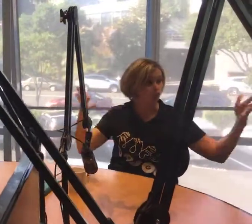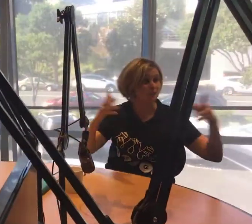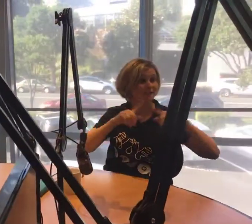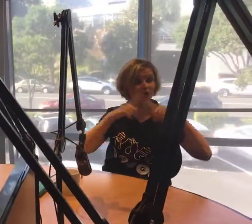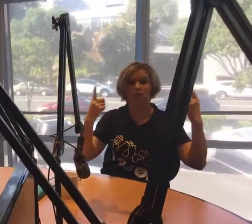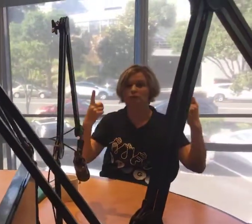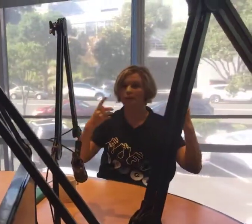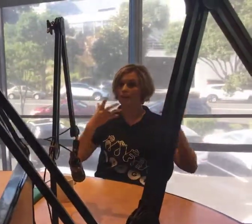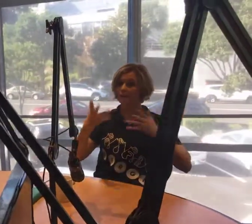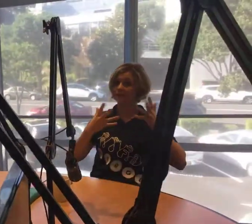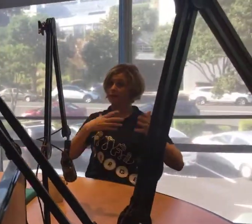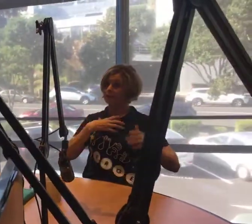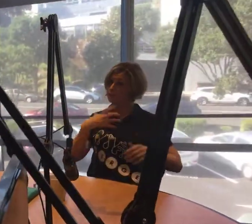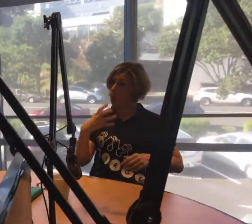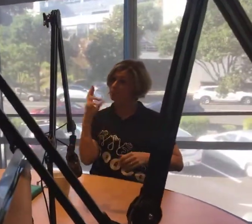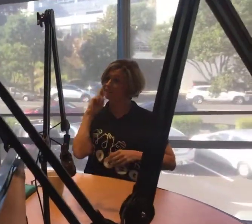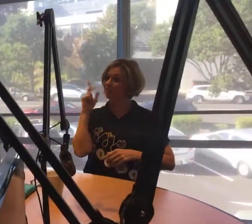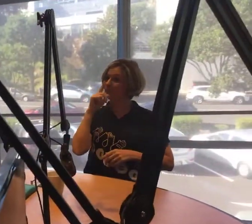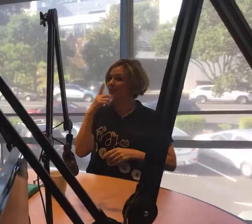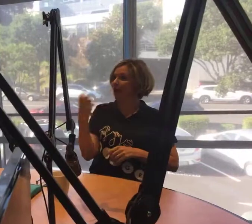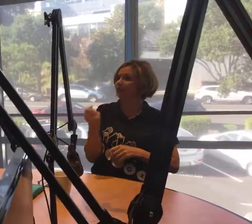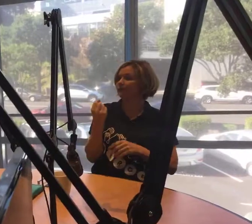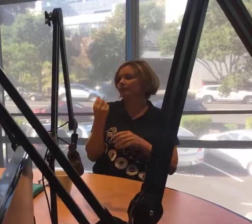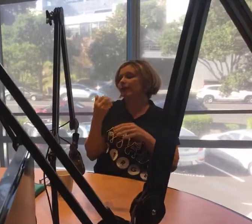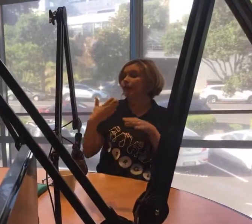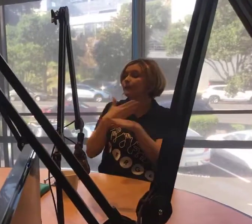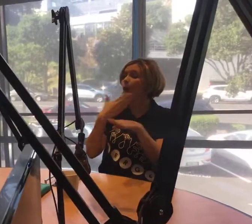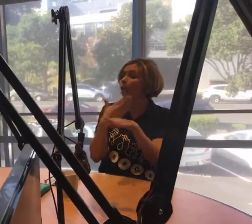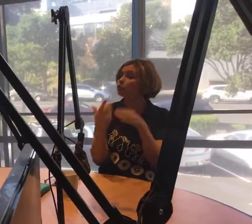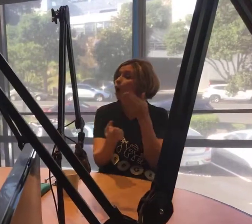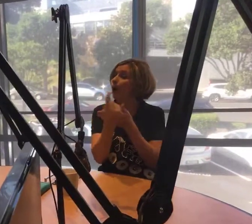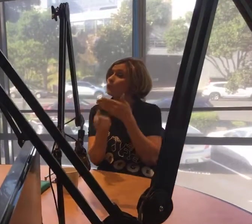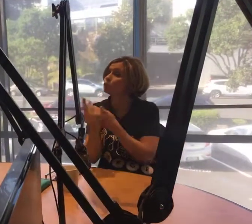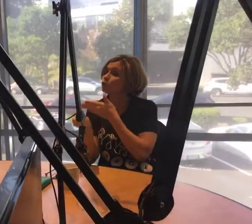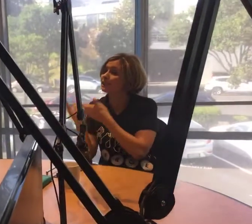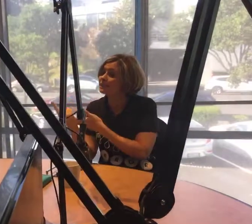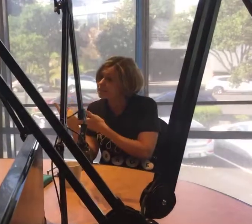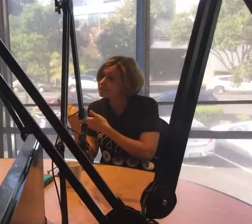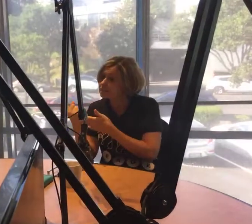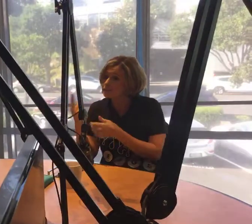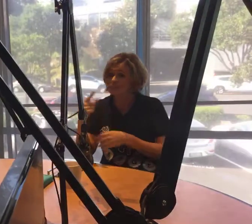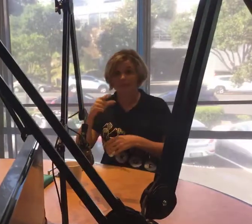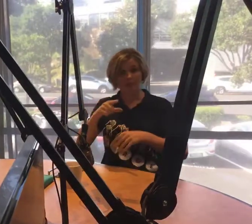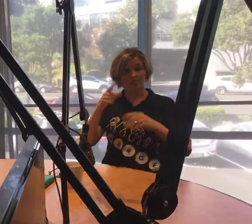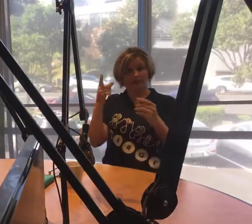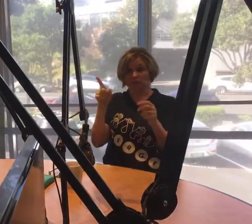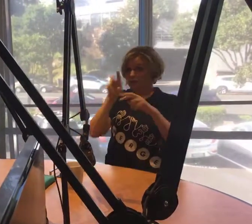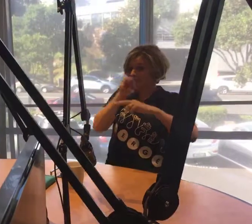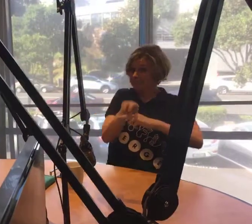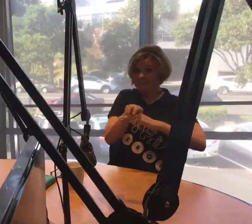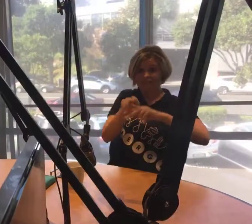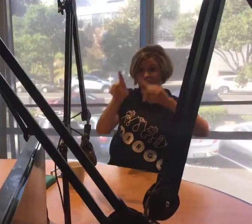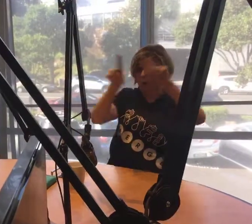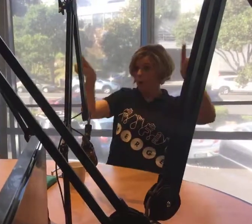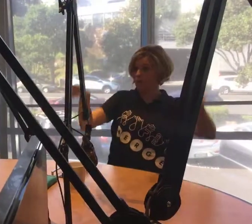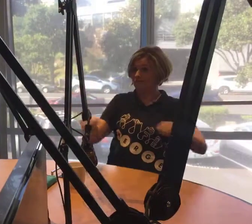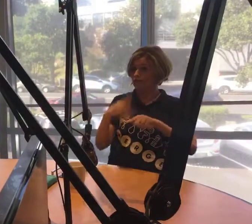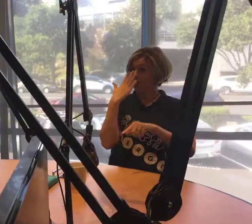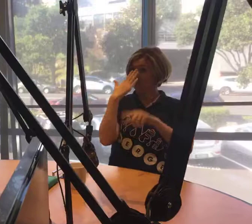Yeah, it most certainly has. It's made an absolutely huge difference. We have more deaf people, which means